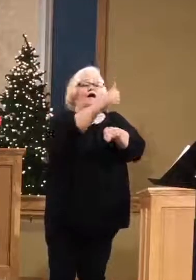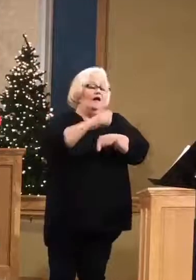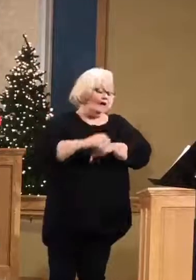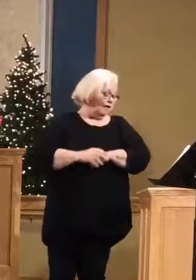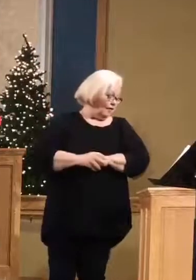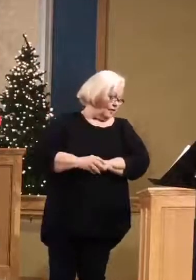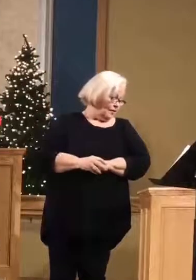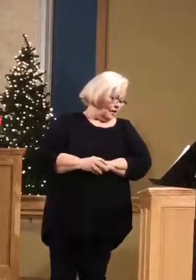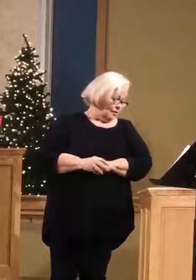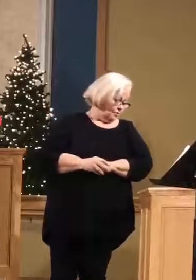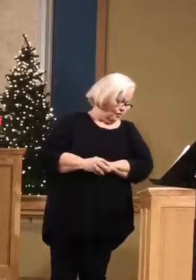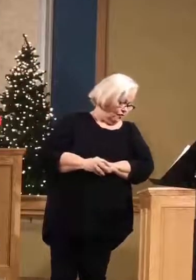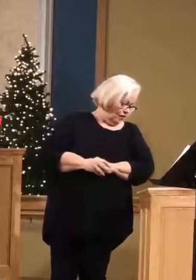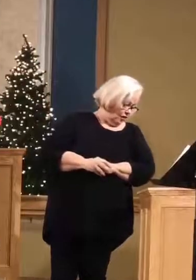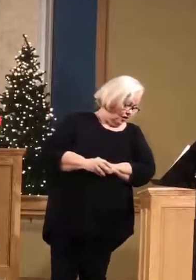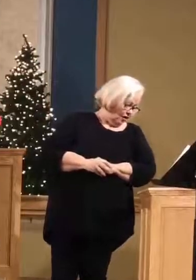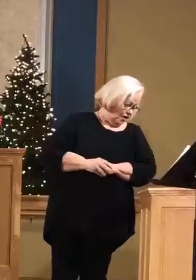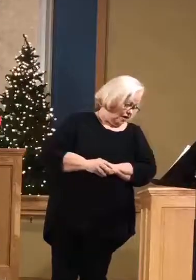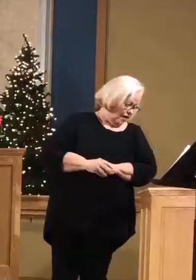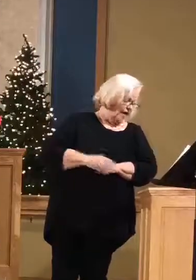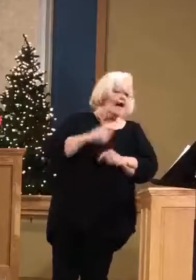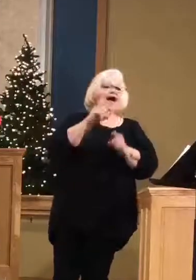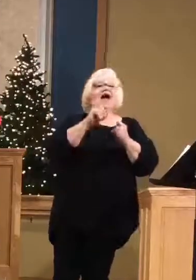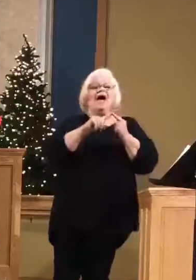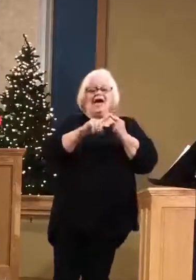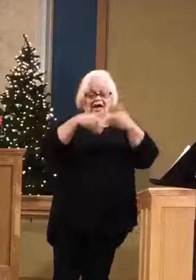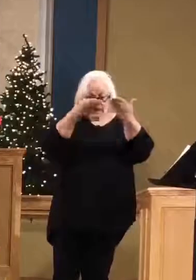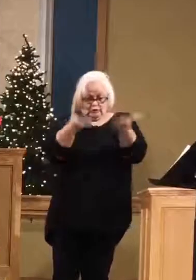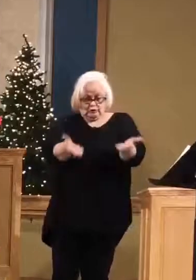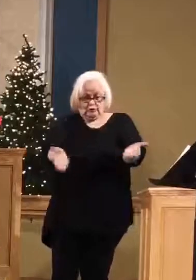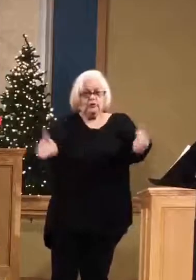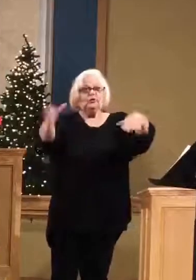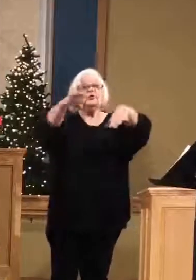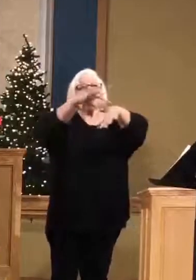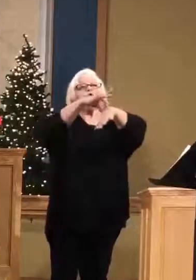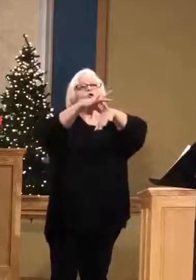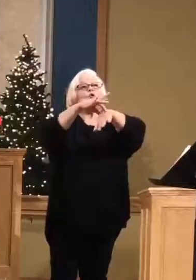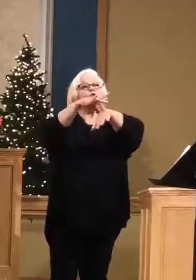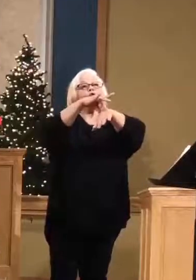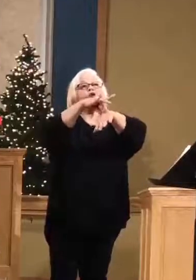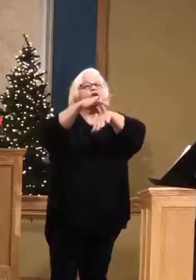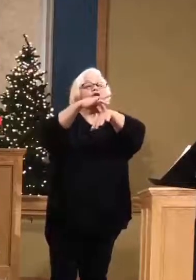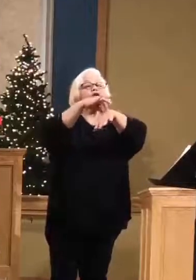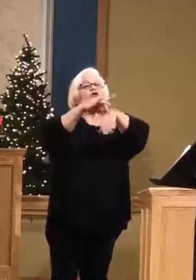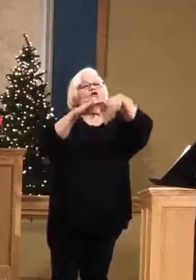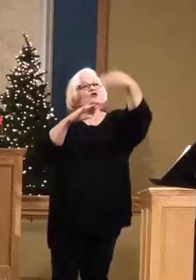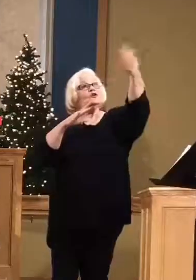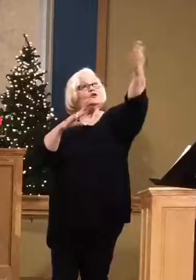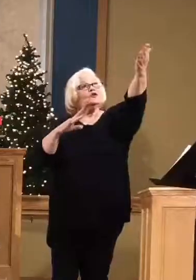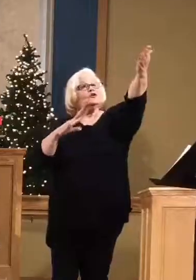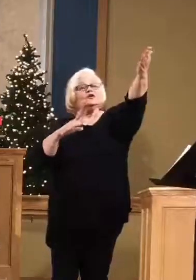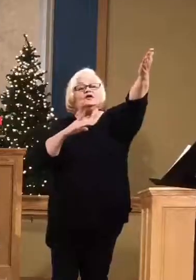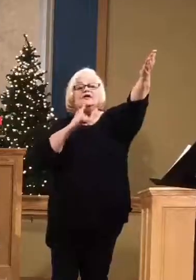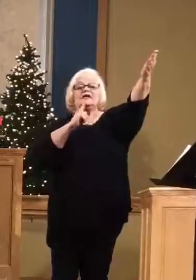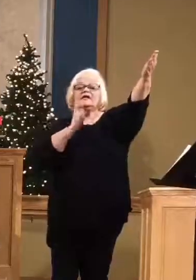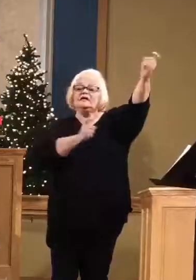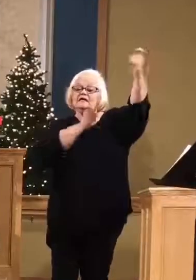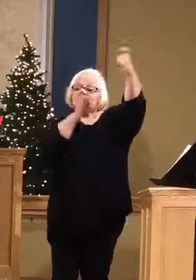beyond them afar, and to the